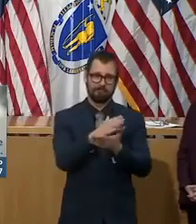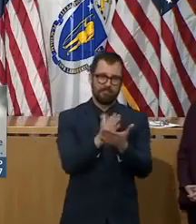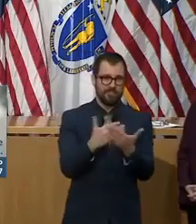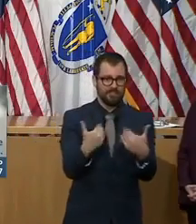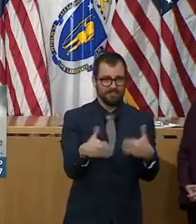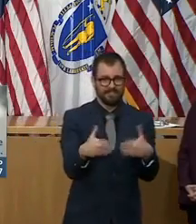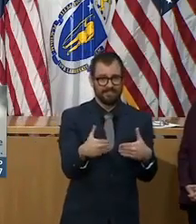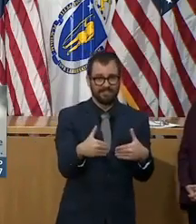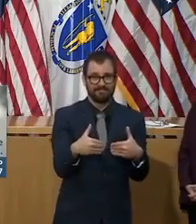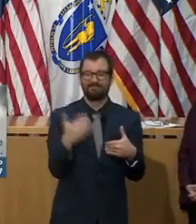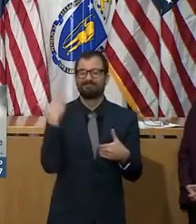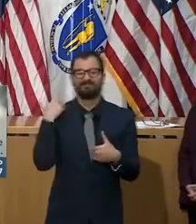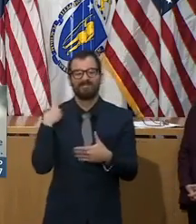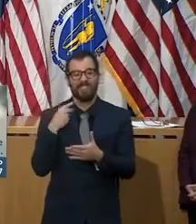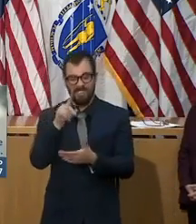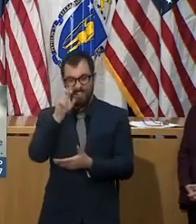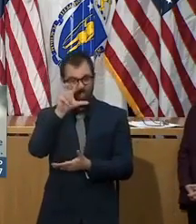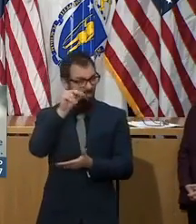control.